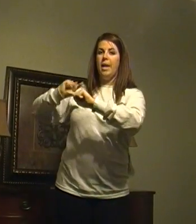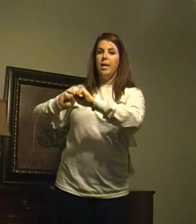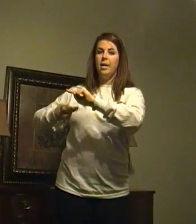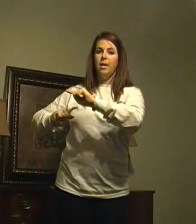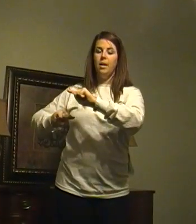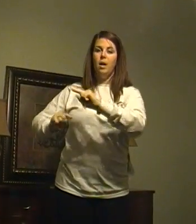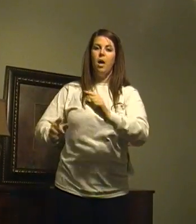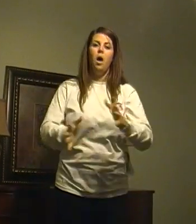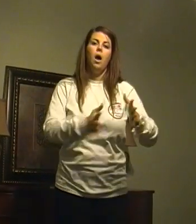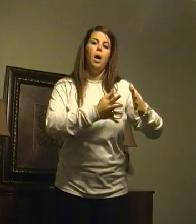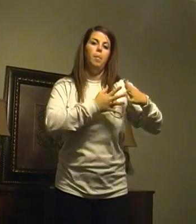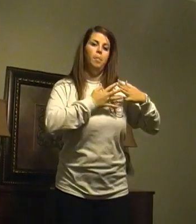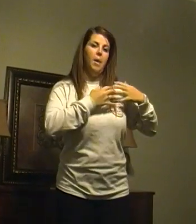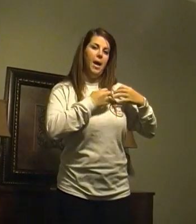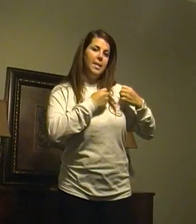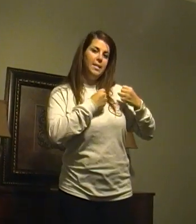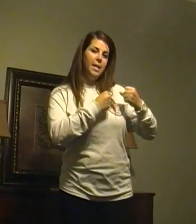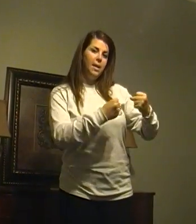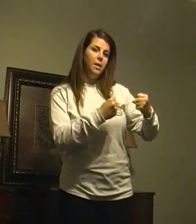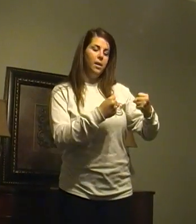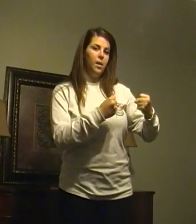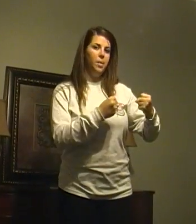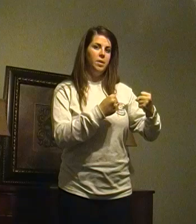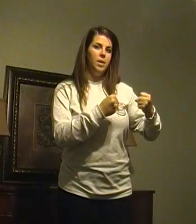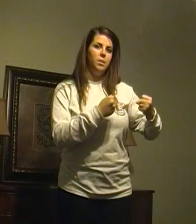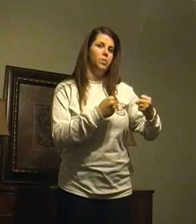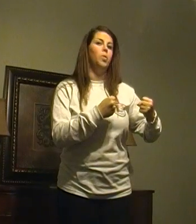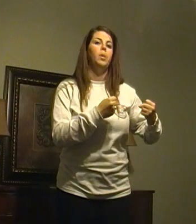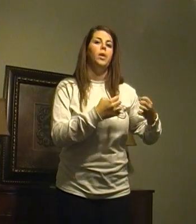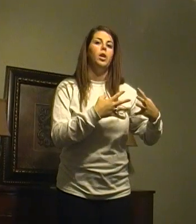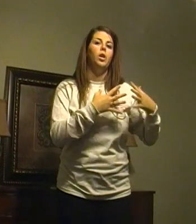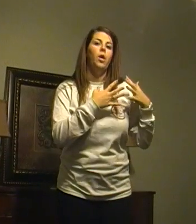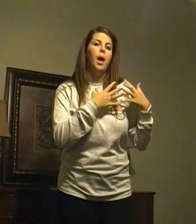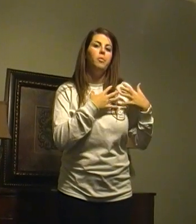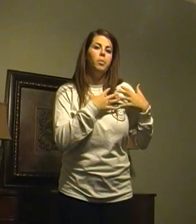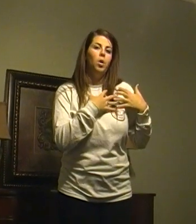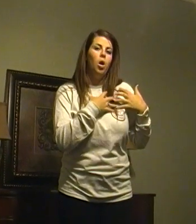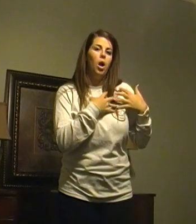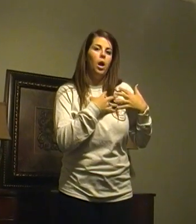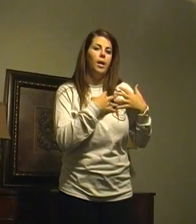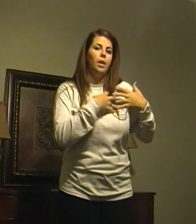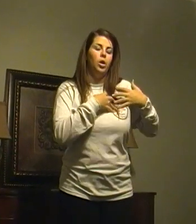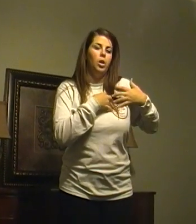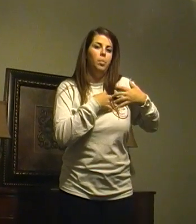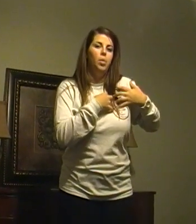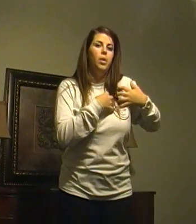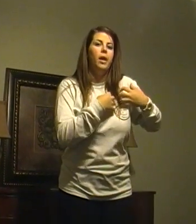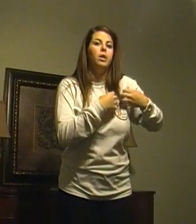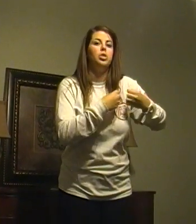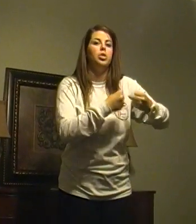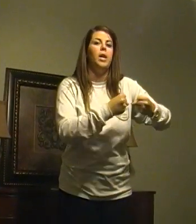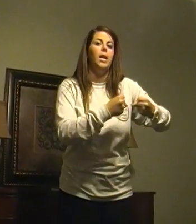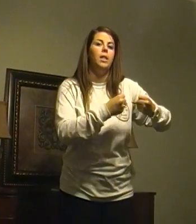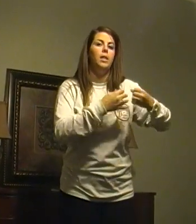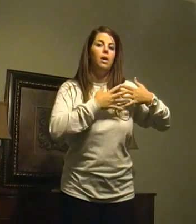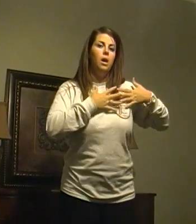like a mighty. I know we've done this before, but you're going to grab from your heart and you're going to pull out your strength.